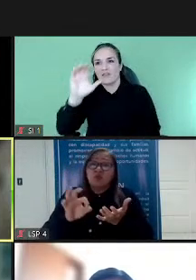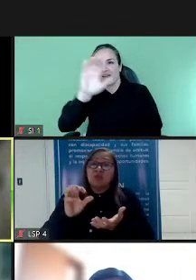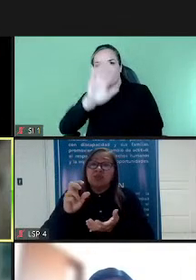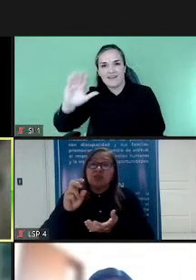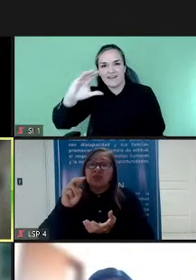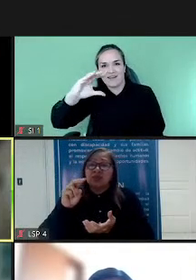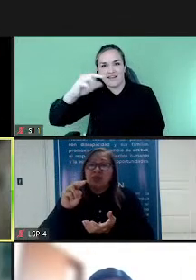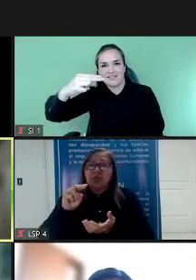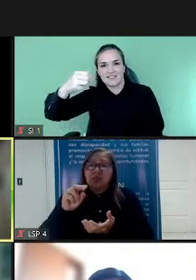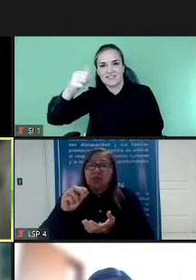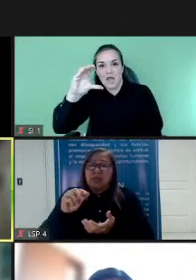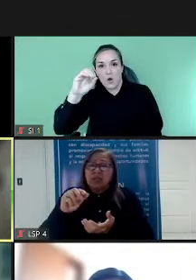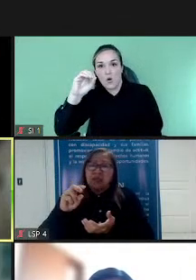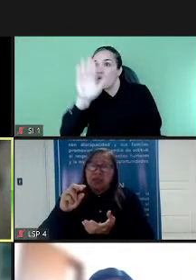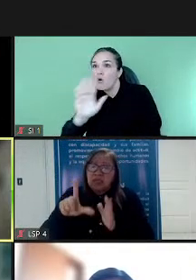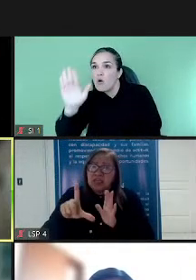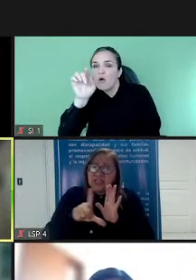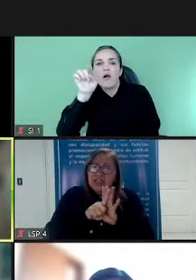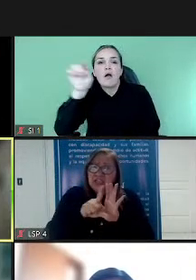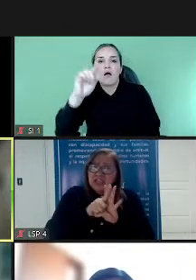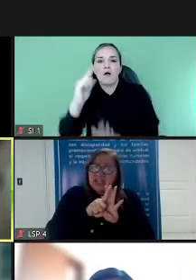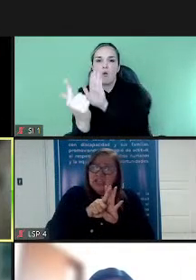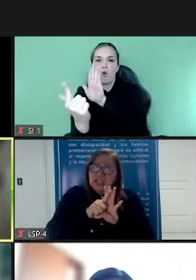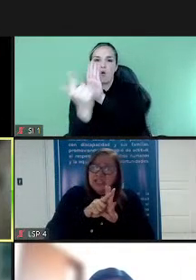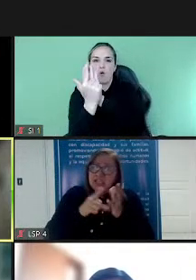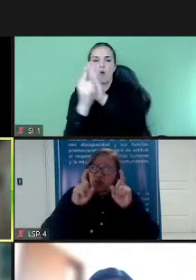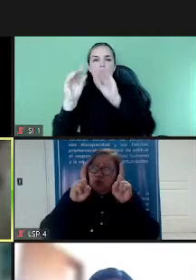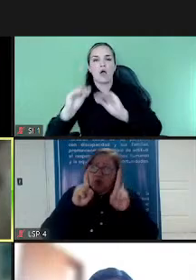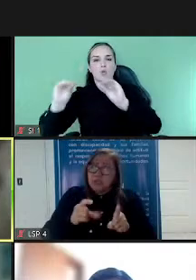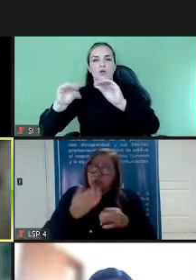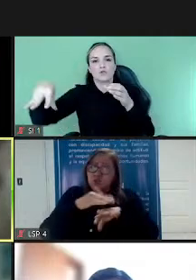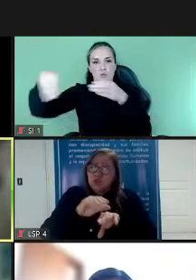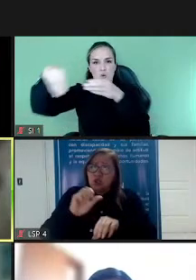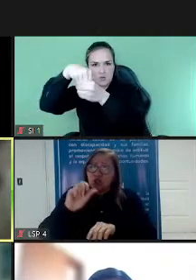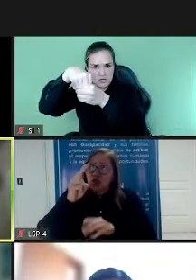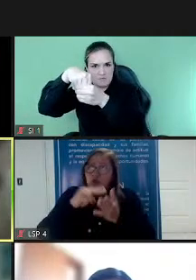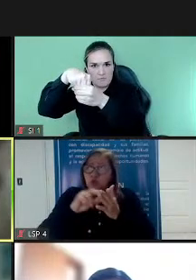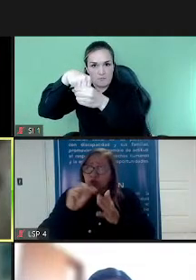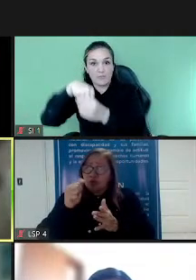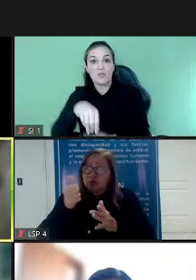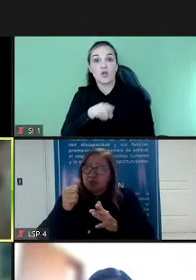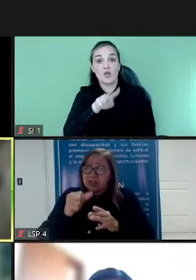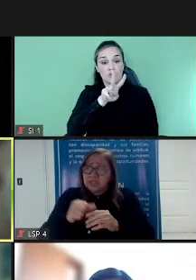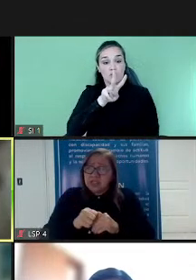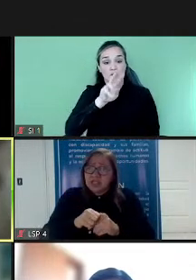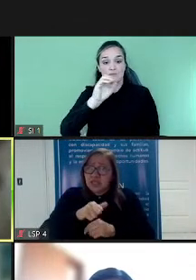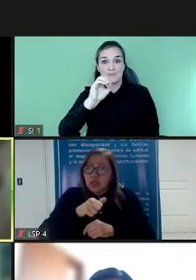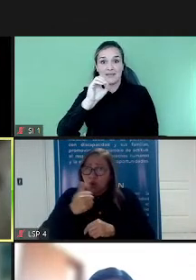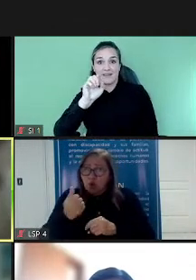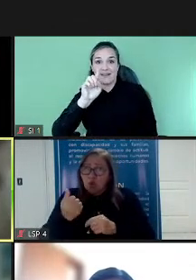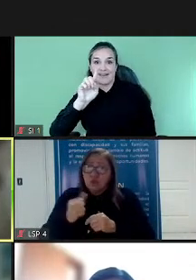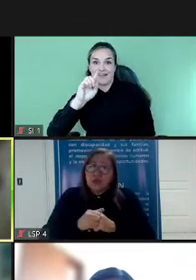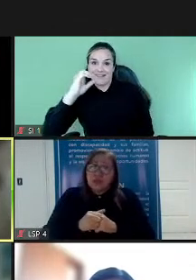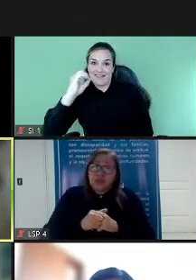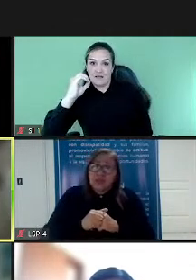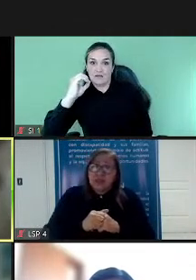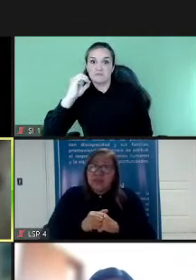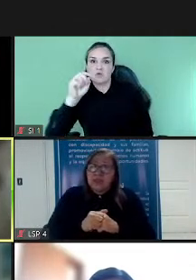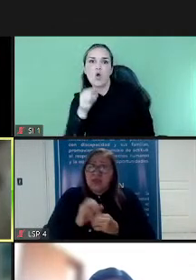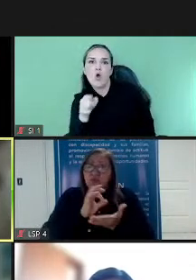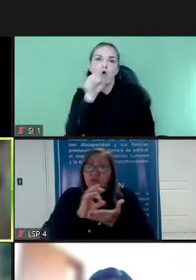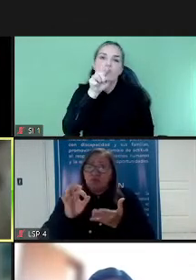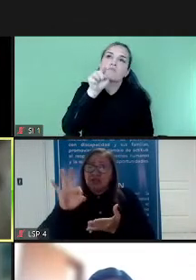province adopted the law on inclusive education in 2010 another province